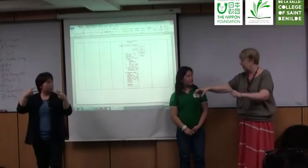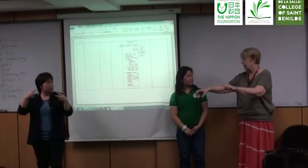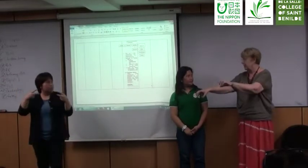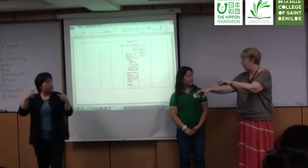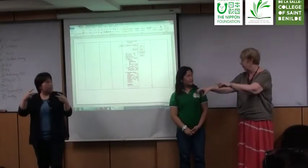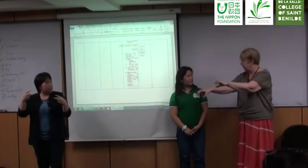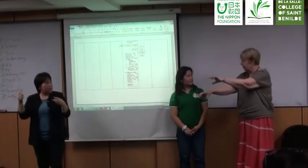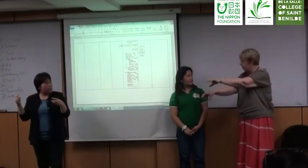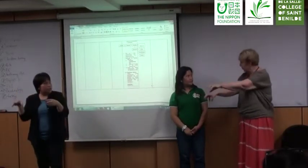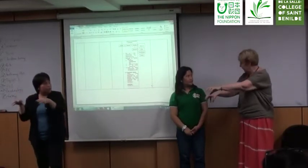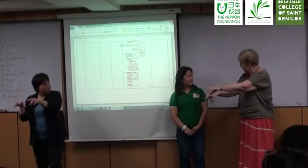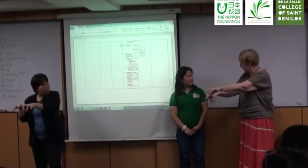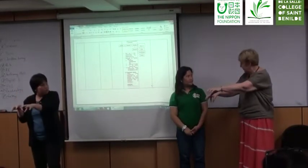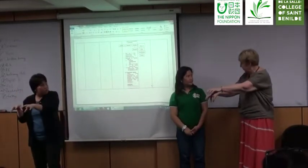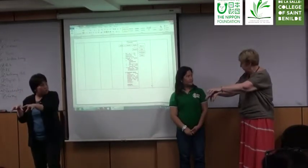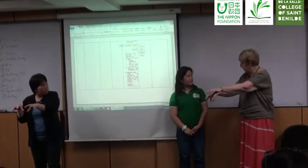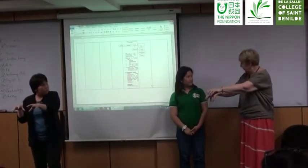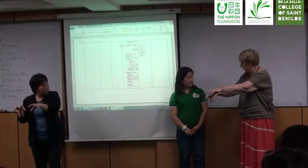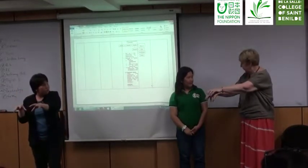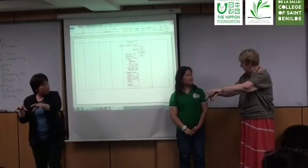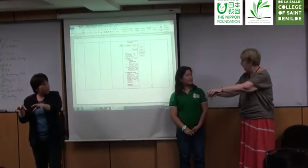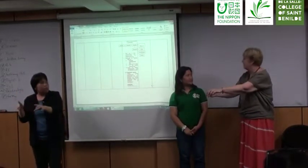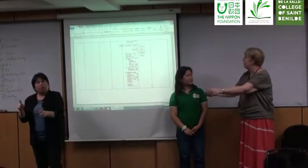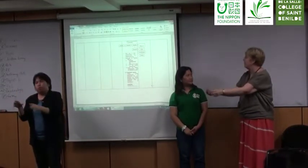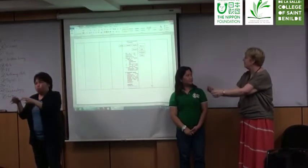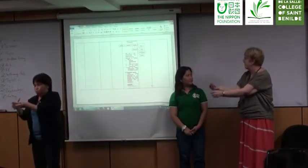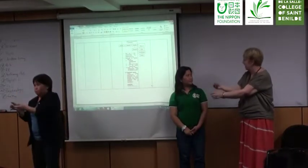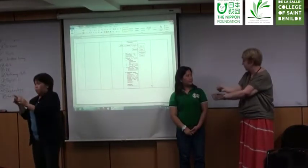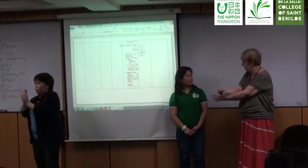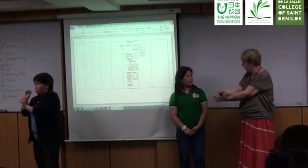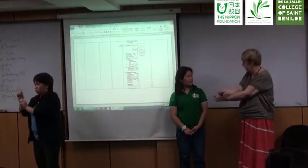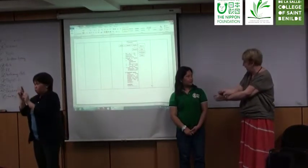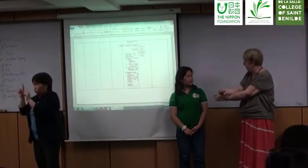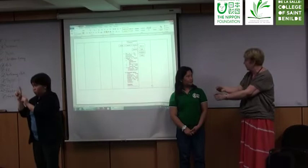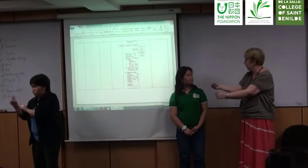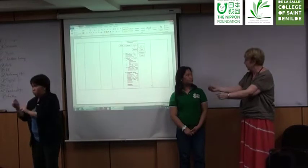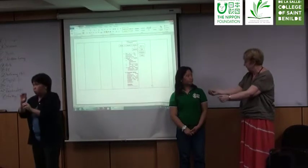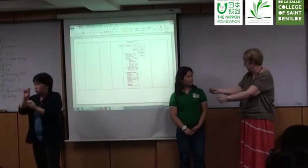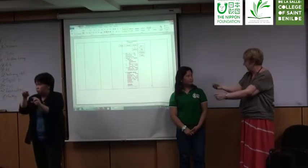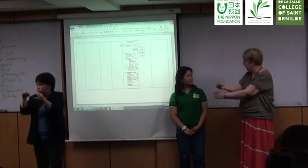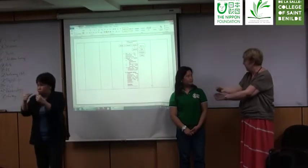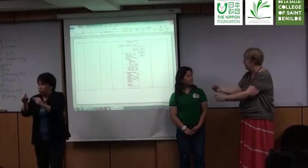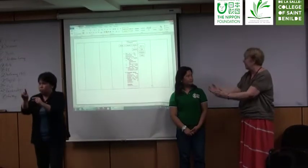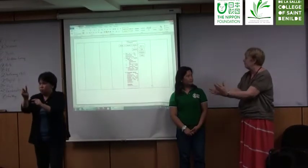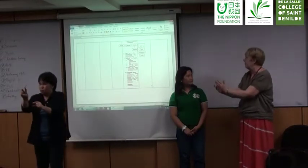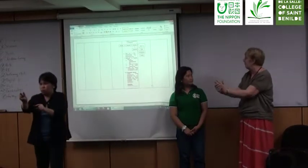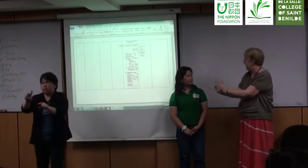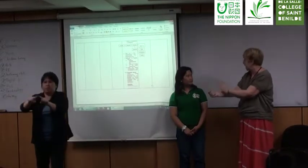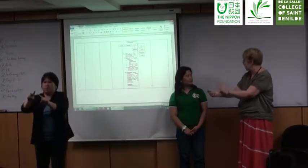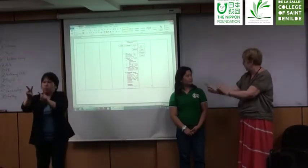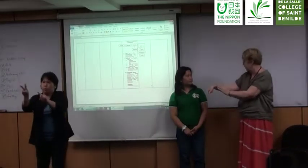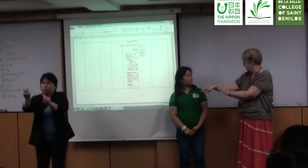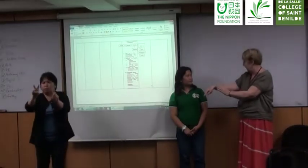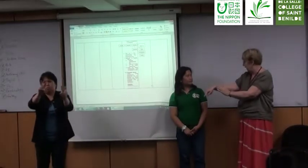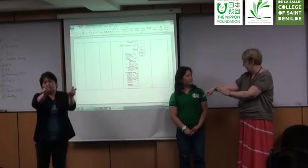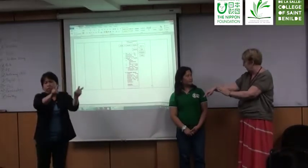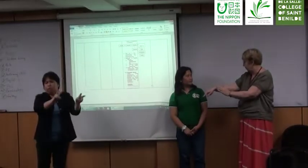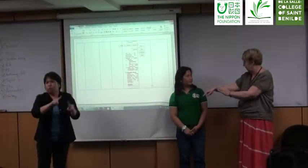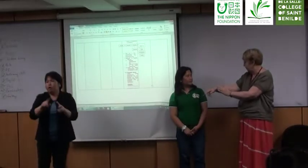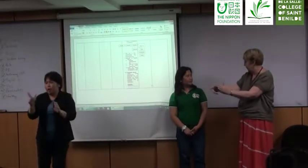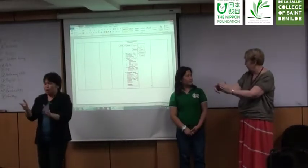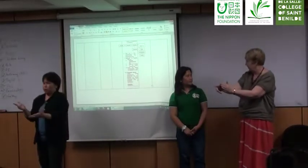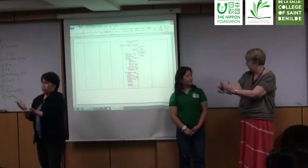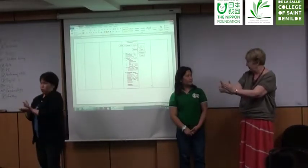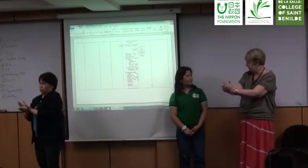question, and then another people answer different questions. It's like I'm going to share that so that they like become experts on